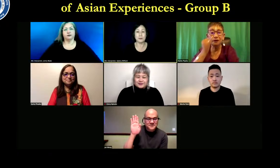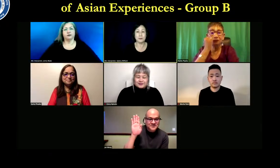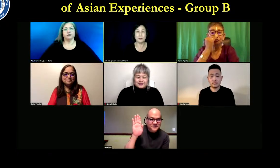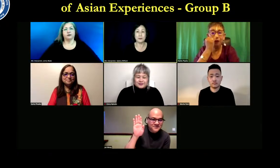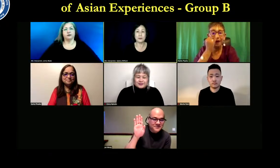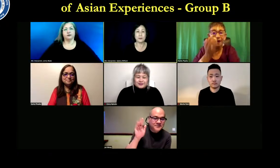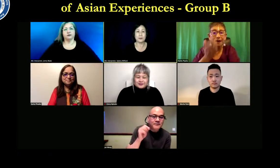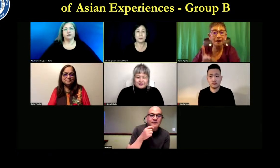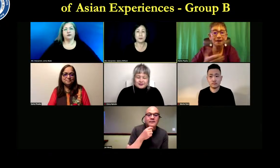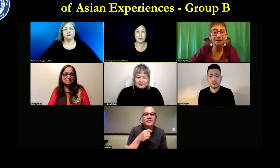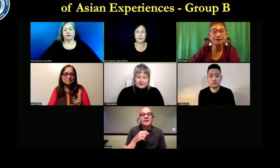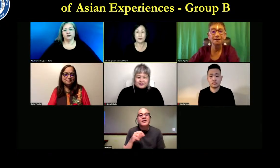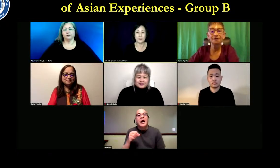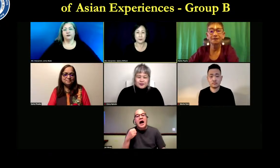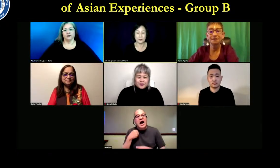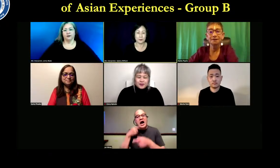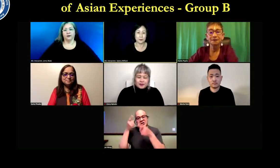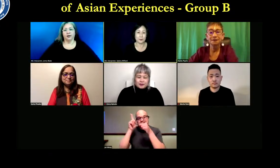groups.